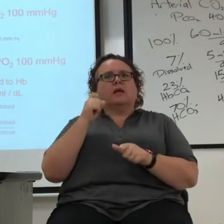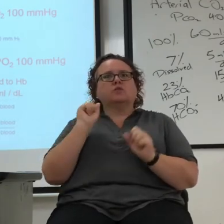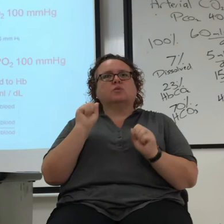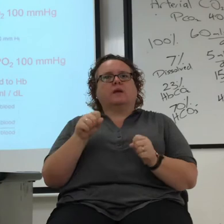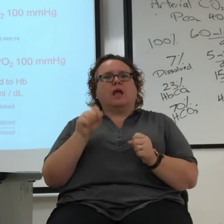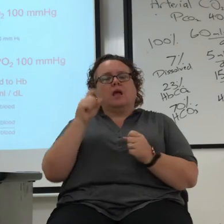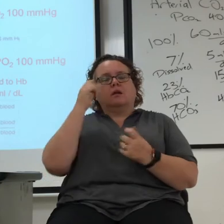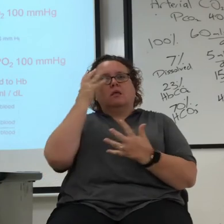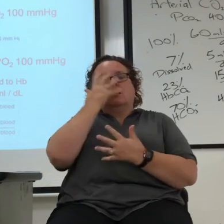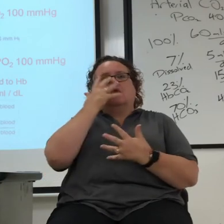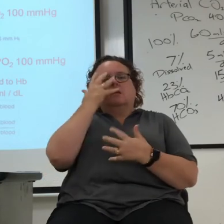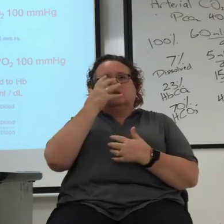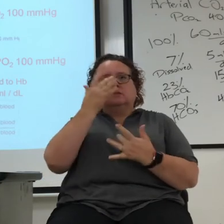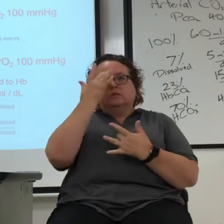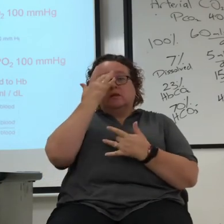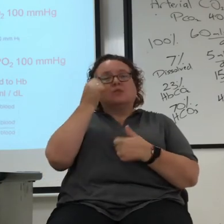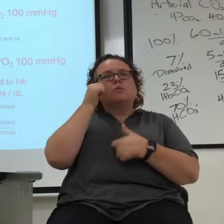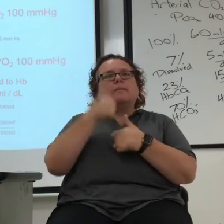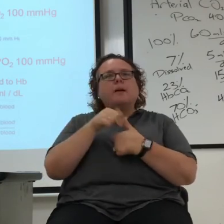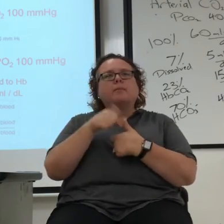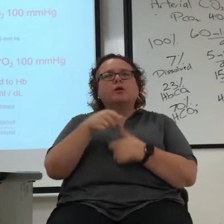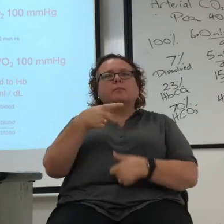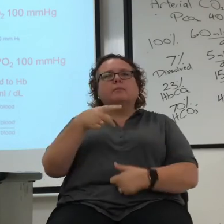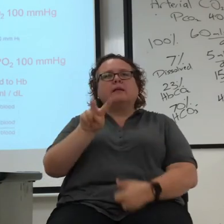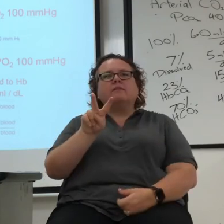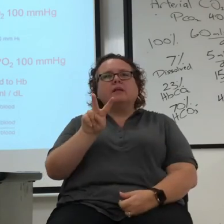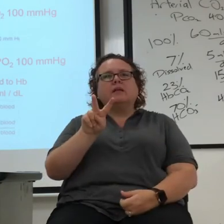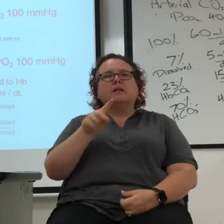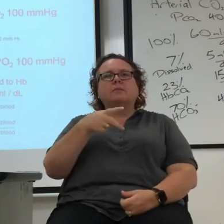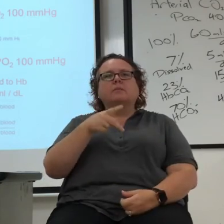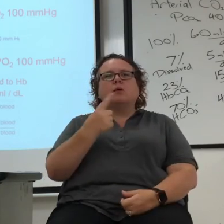So, remember,